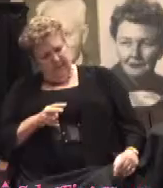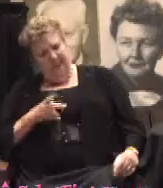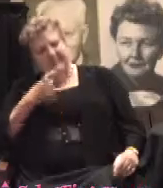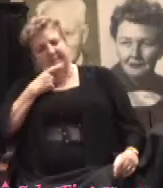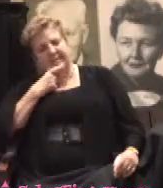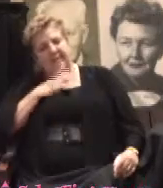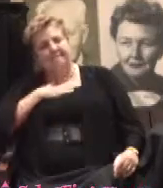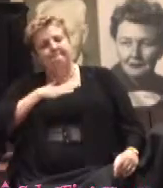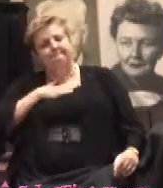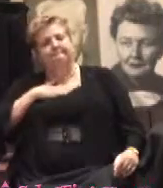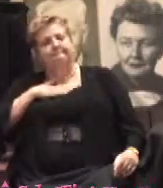please don't die.